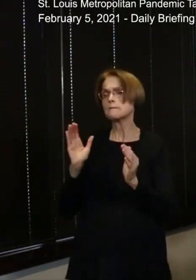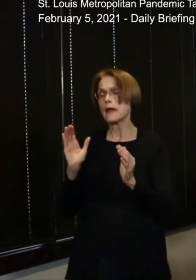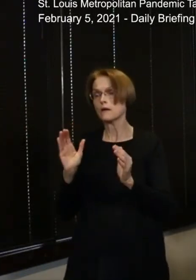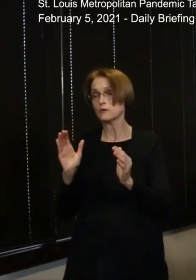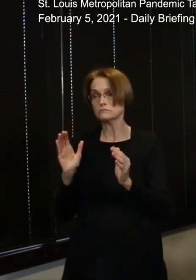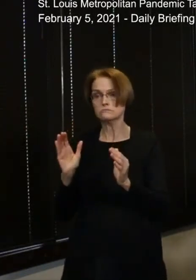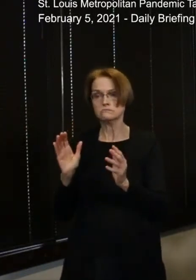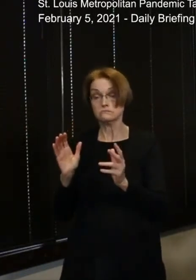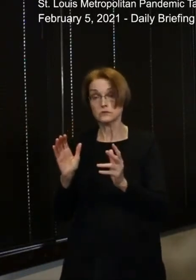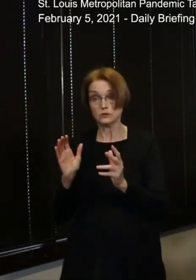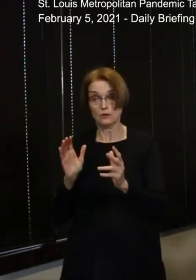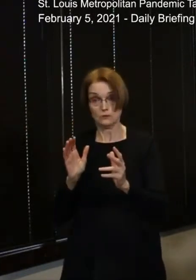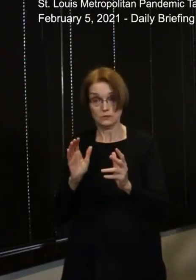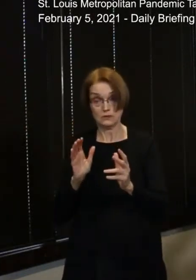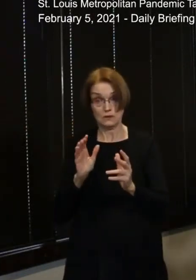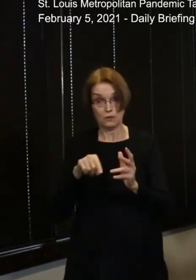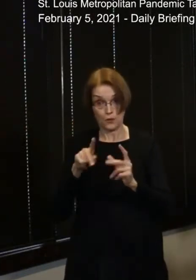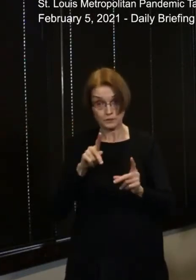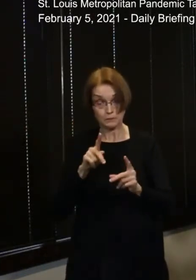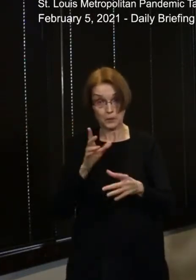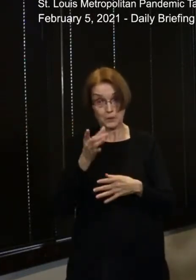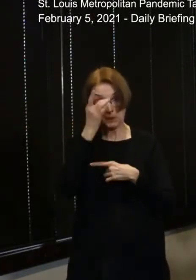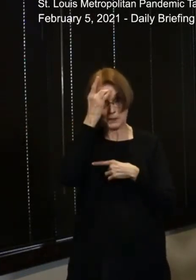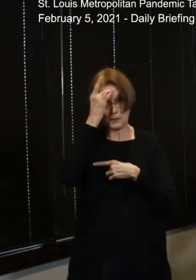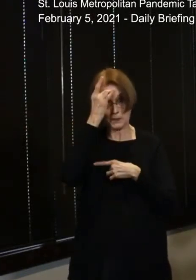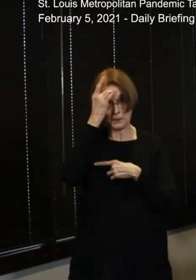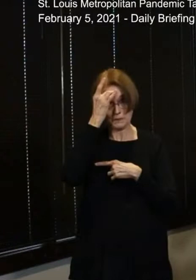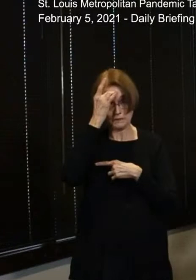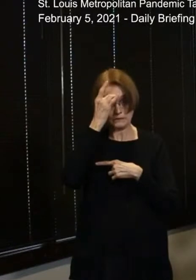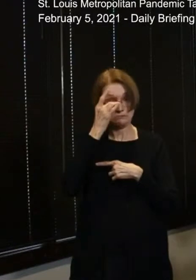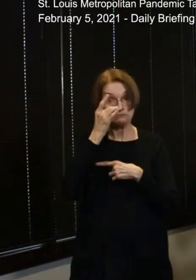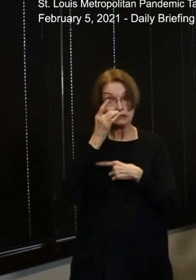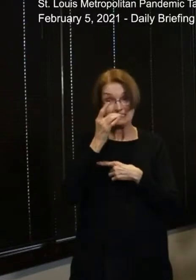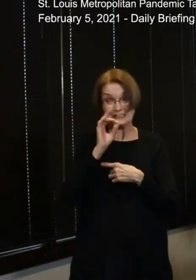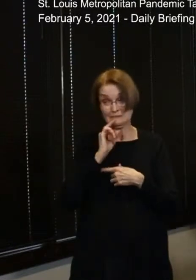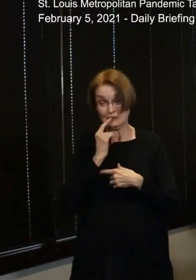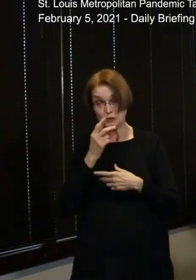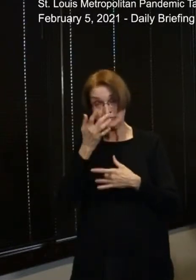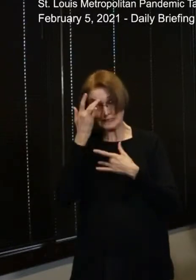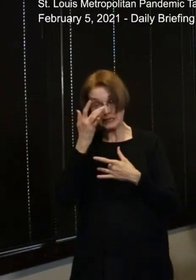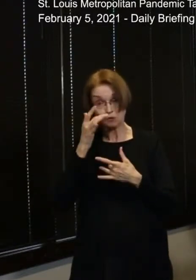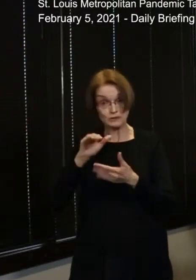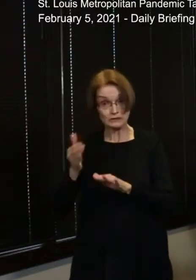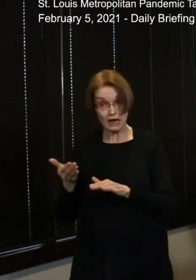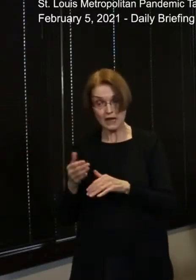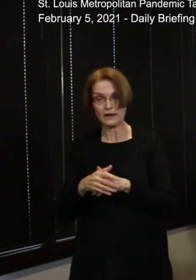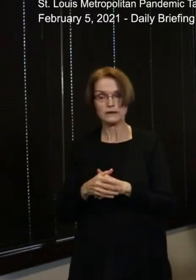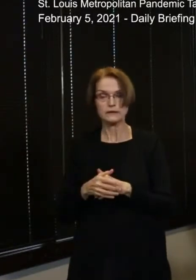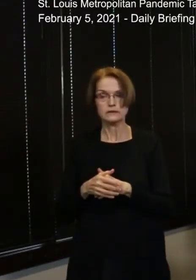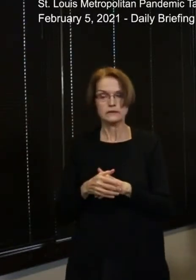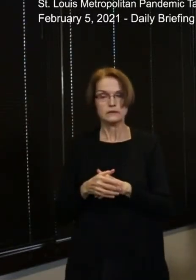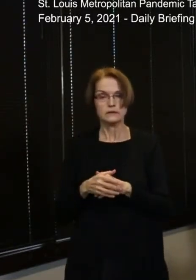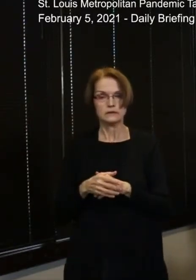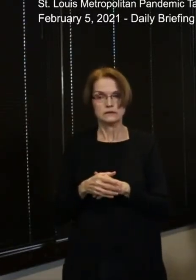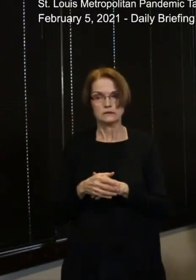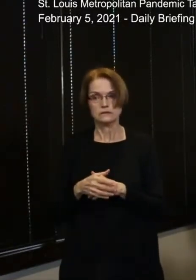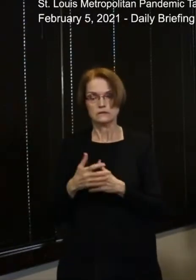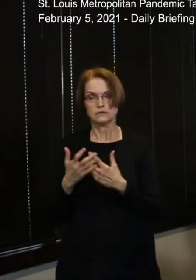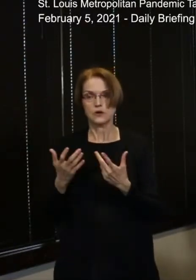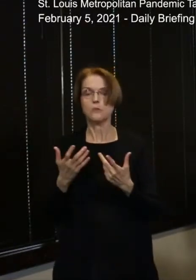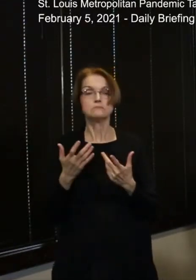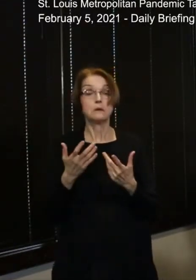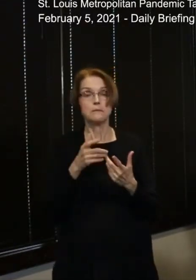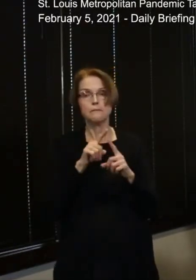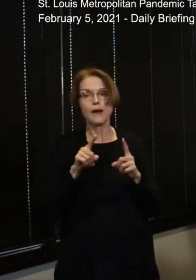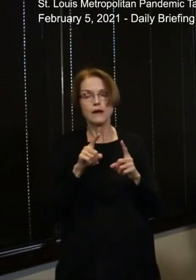die from COVID-19? There weren't tests done to show, did somebody get infected, not know about it,